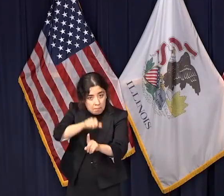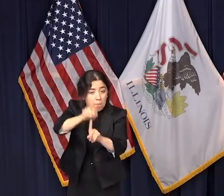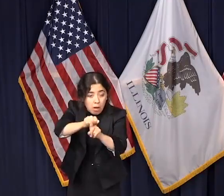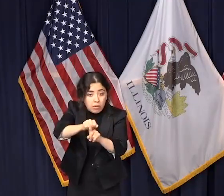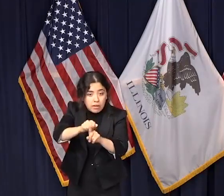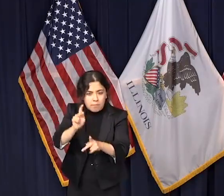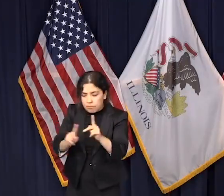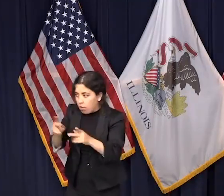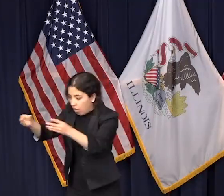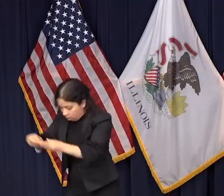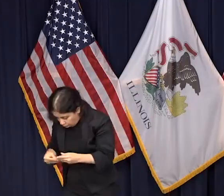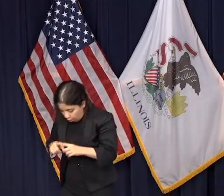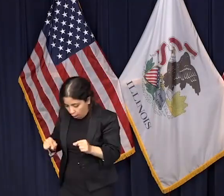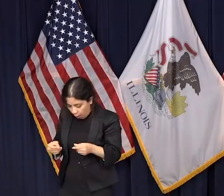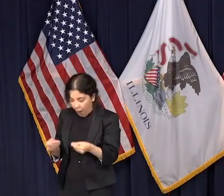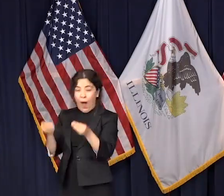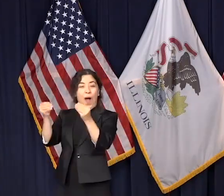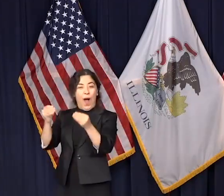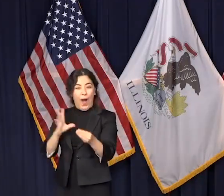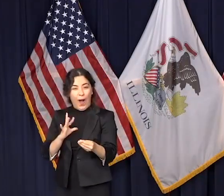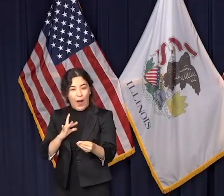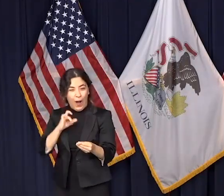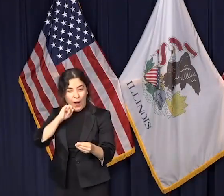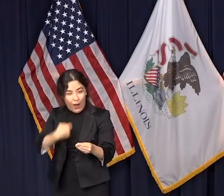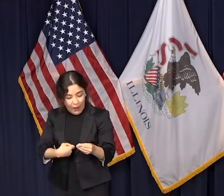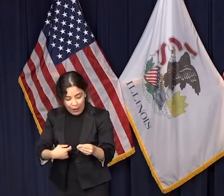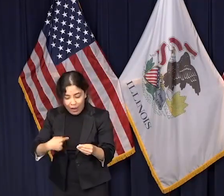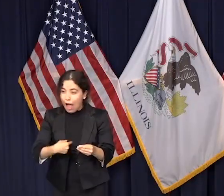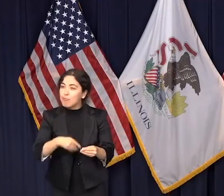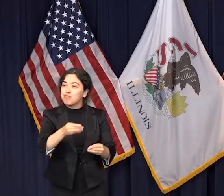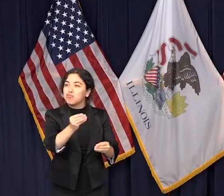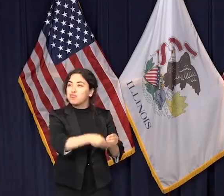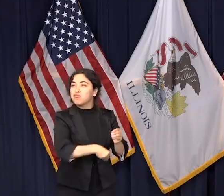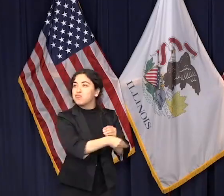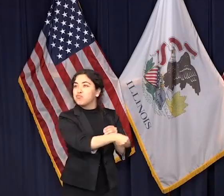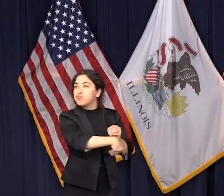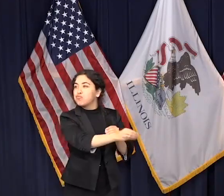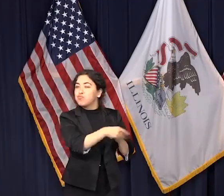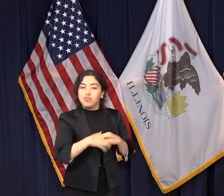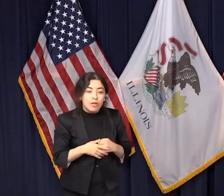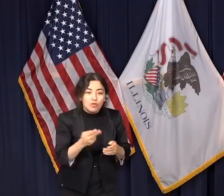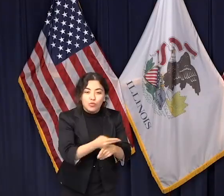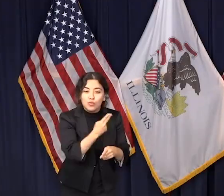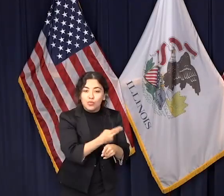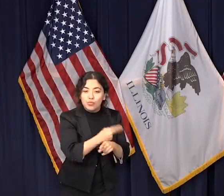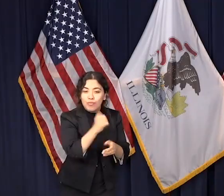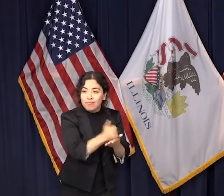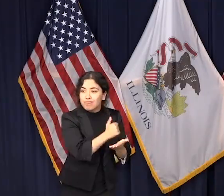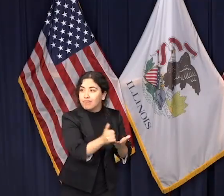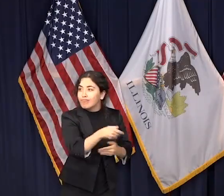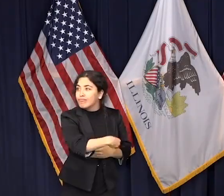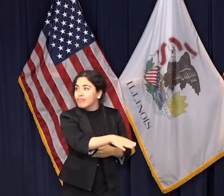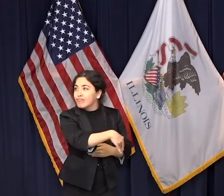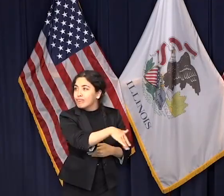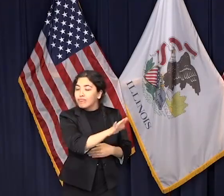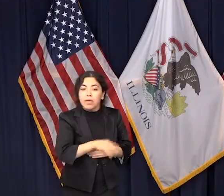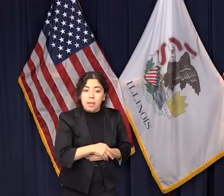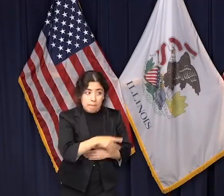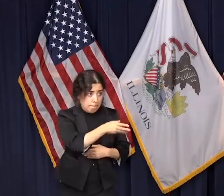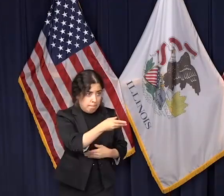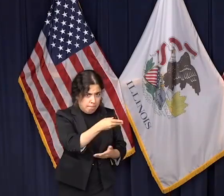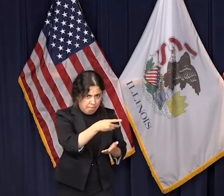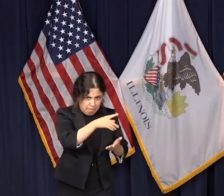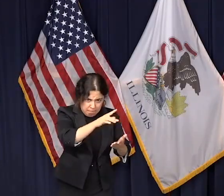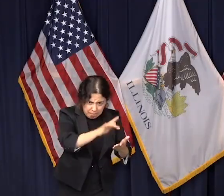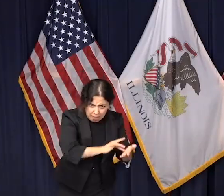"Wow, wonderful," and went and used it, might they have to repay? Again. Right now, what I can